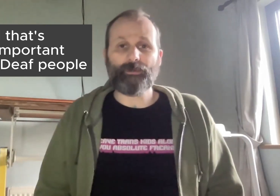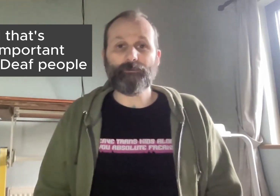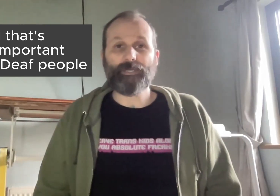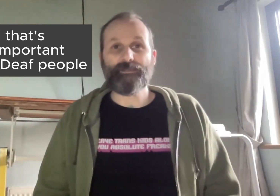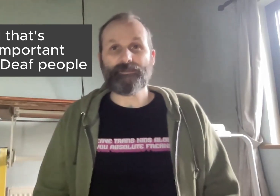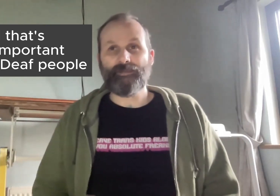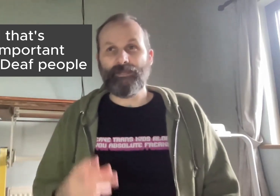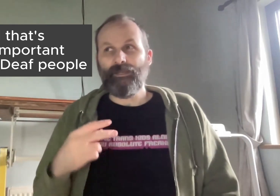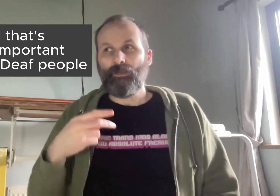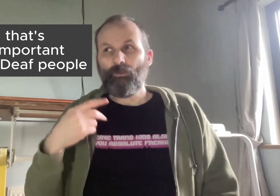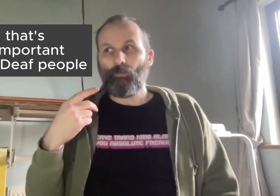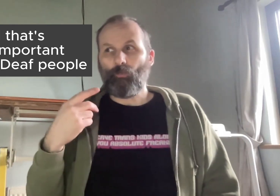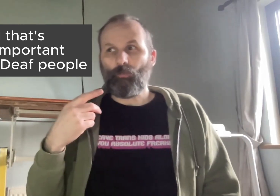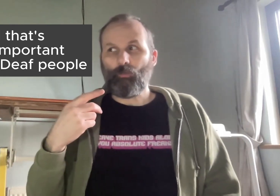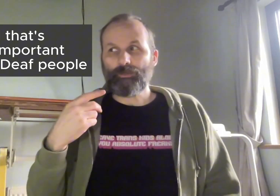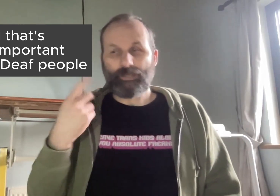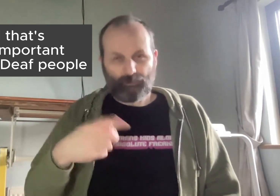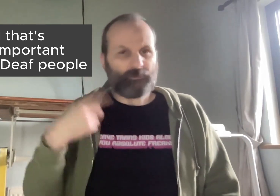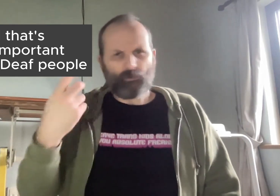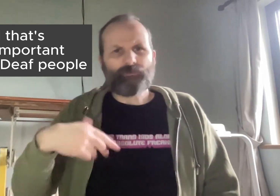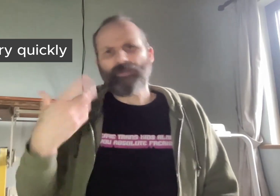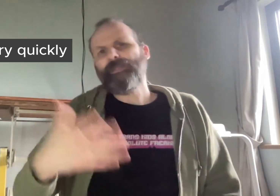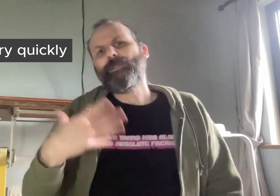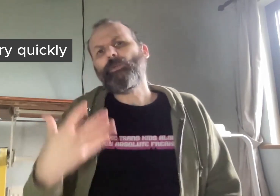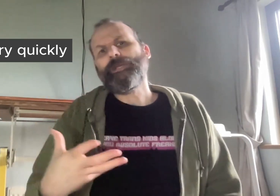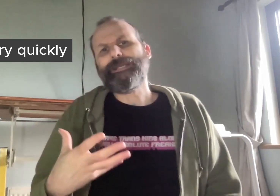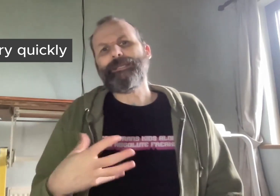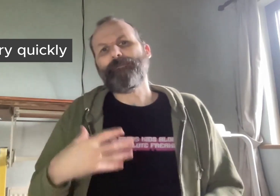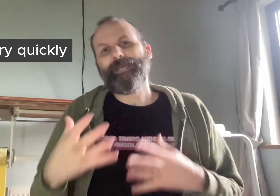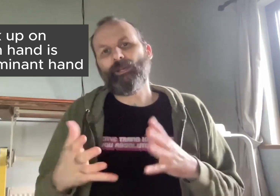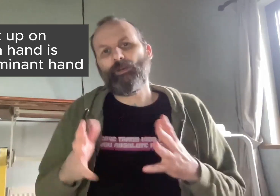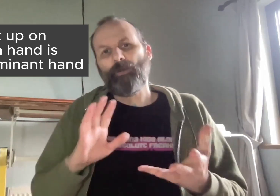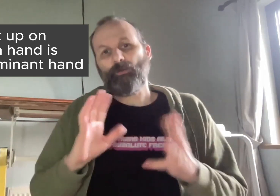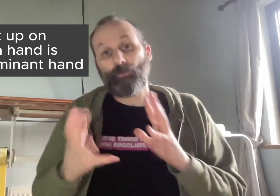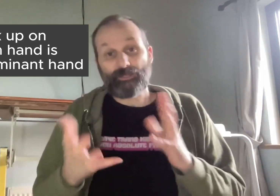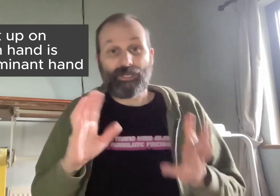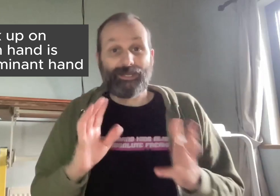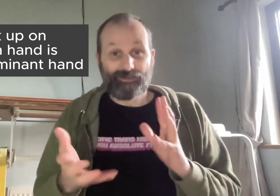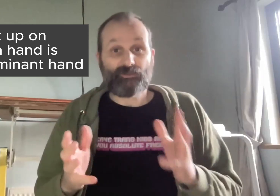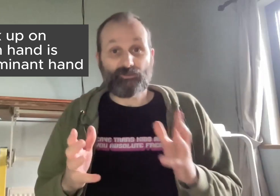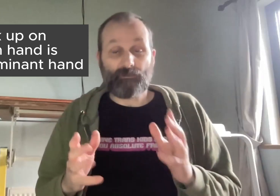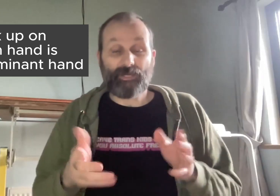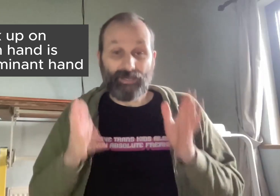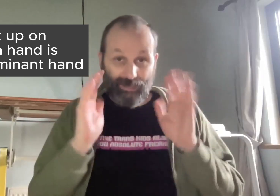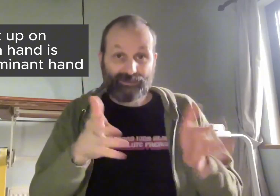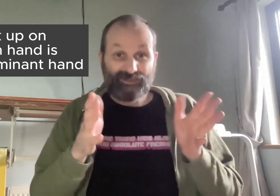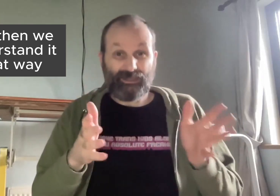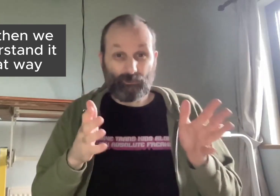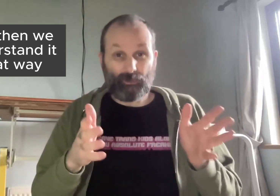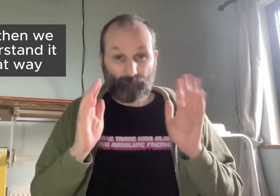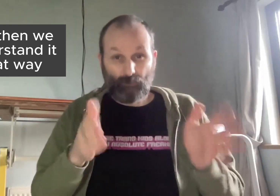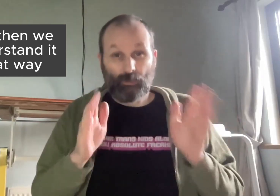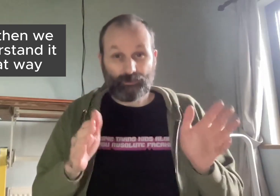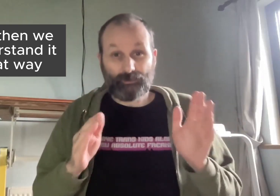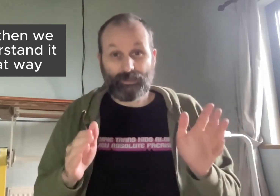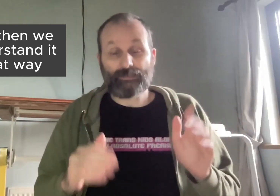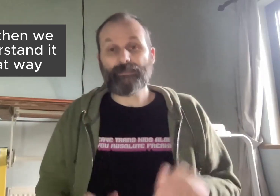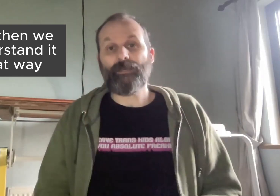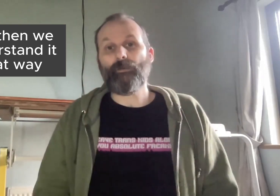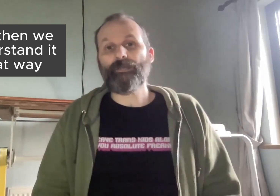important because deaf people, we very quickly pick up on which hand is your dominant hand, and then we understand it that way.